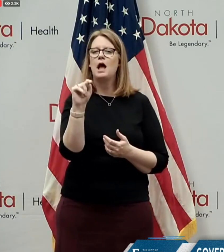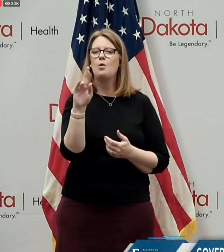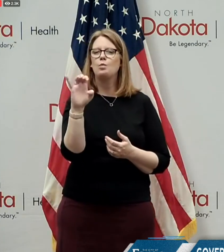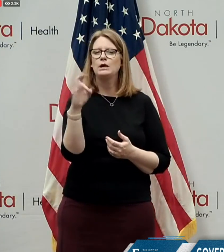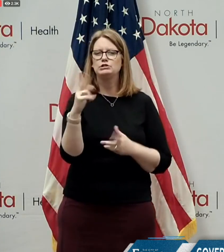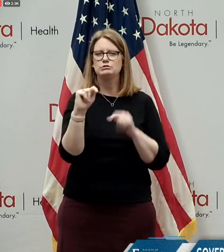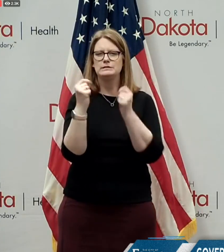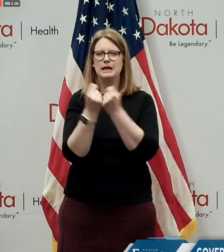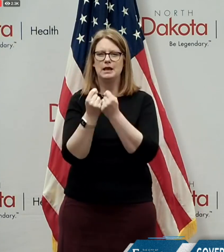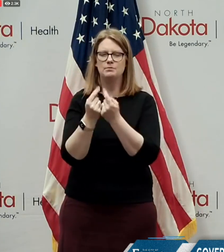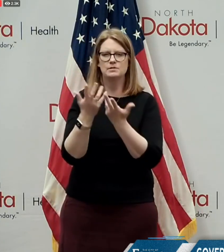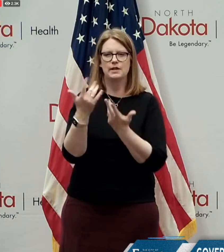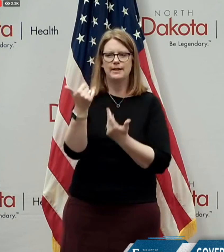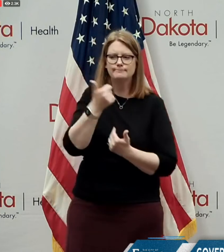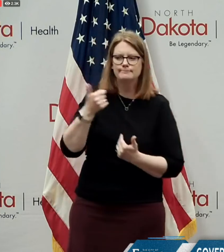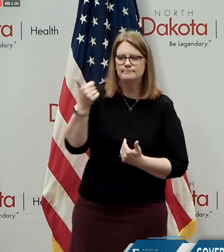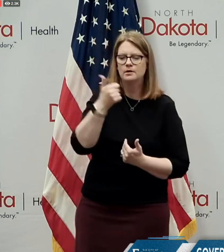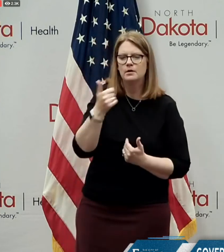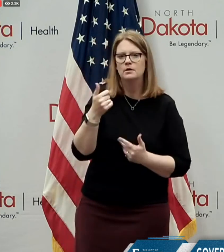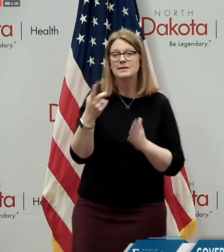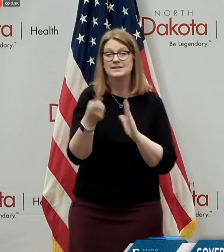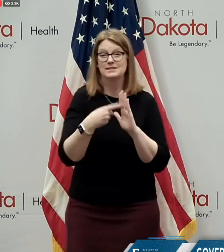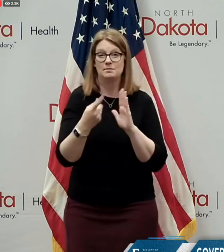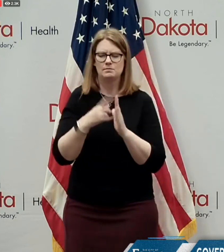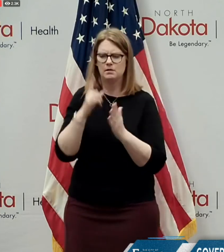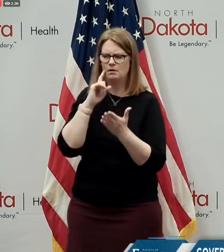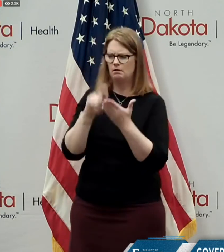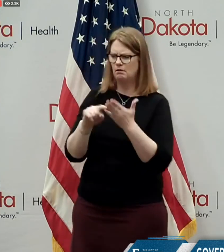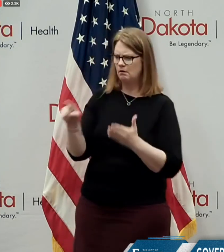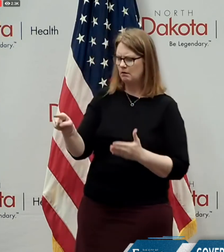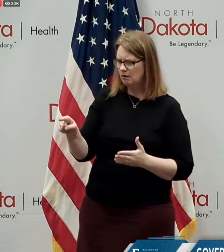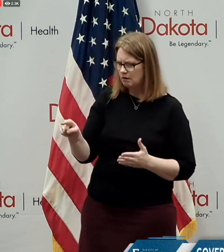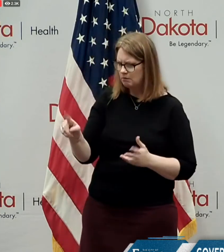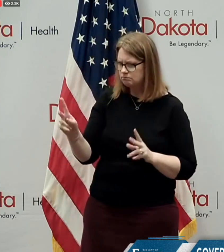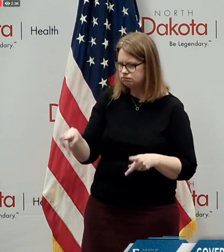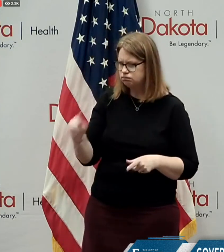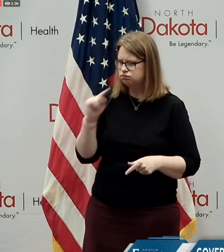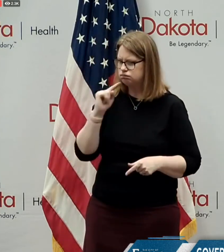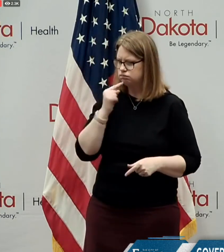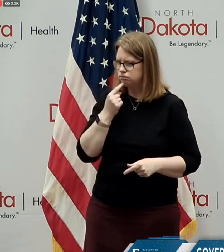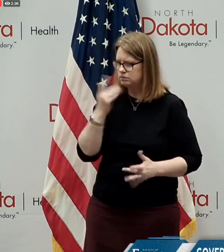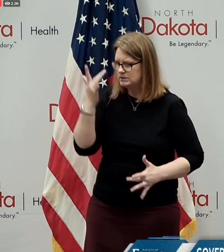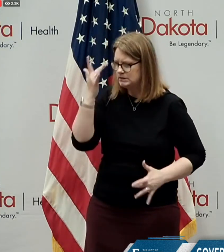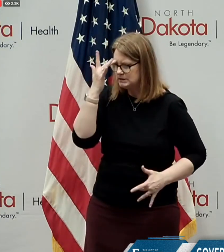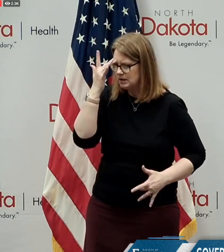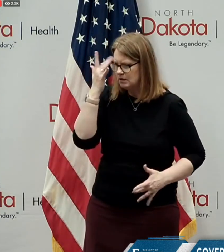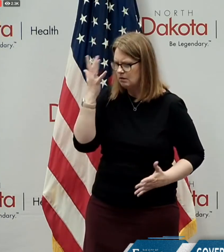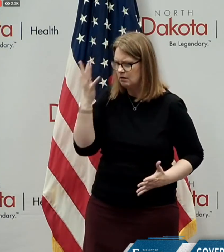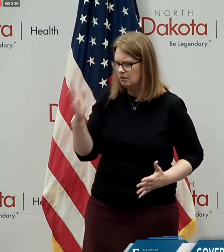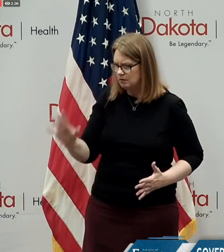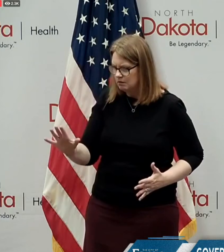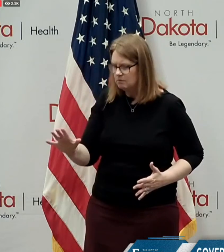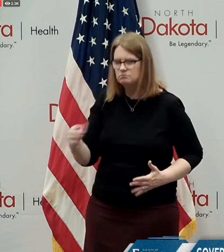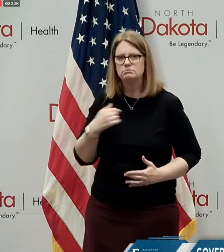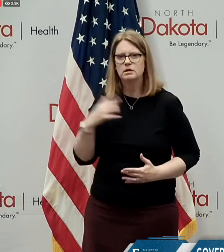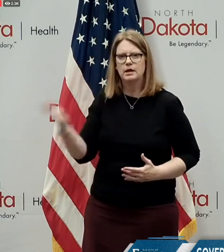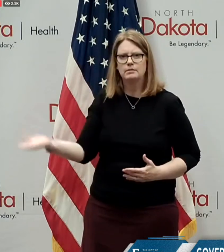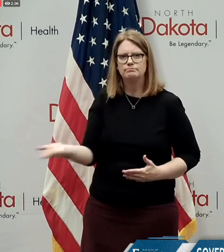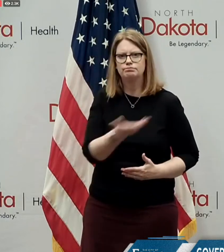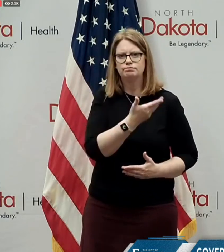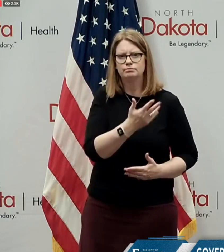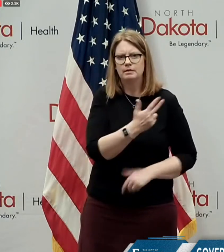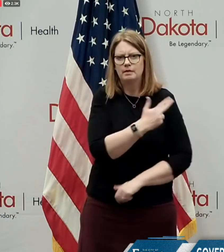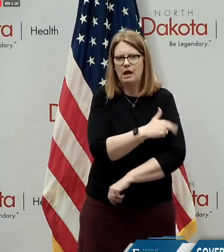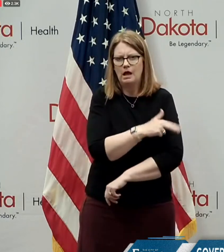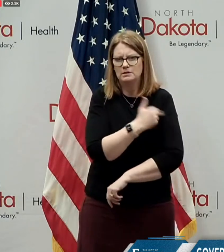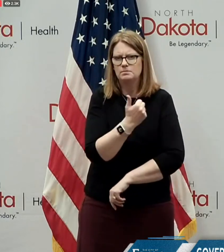to lay eyes on some very sick people that ended up being hospitalized immediately. So again, we know that their